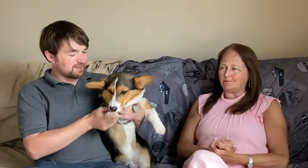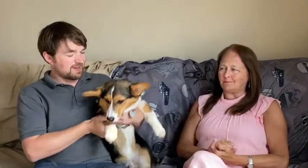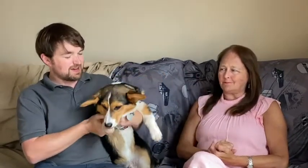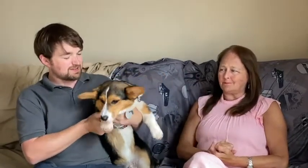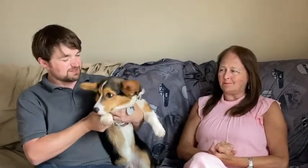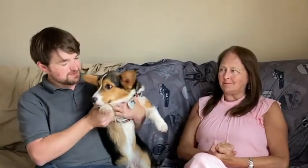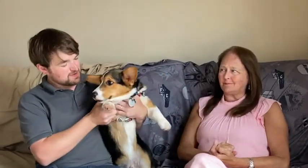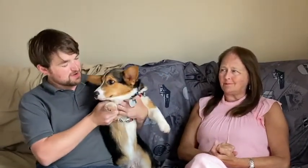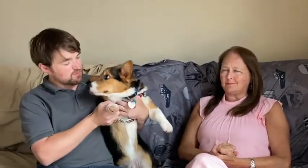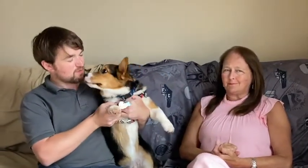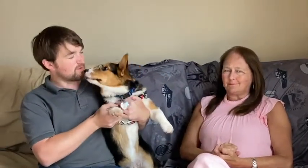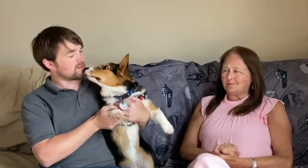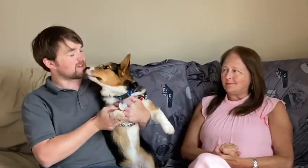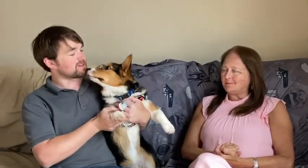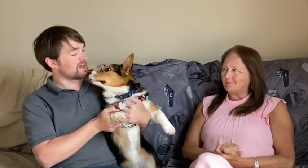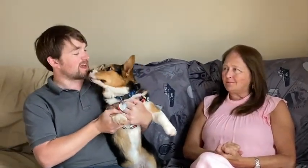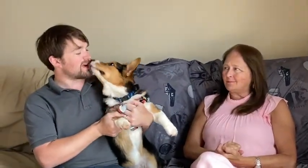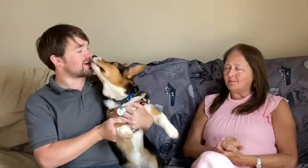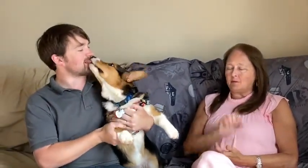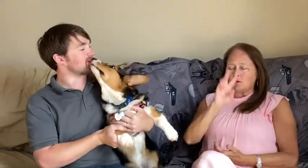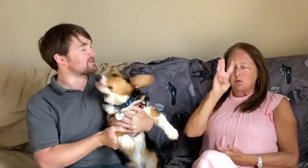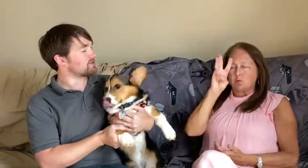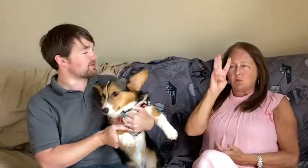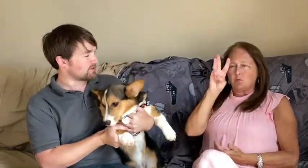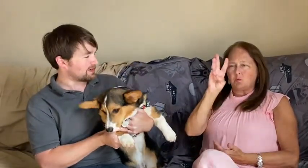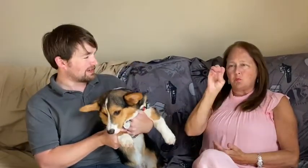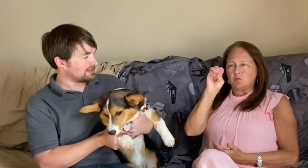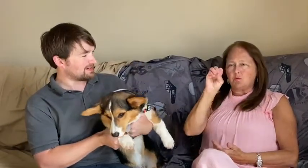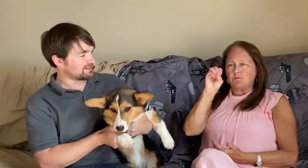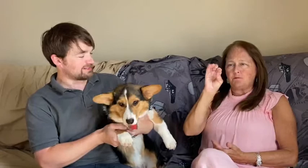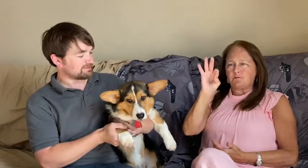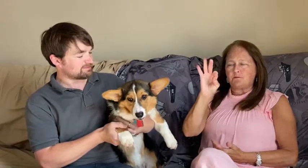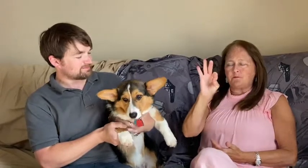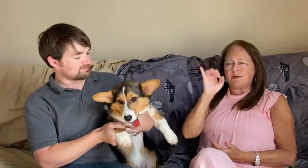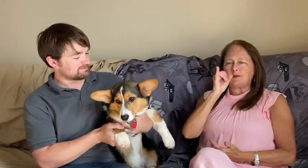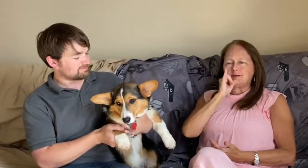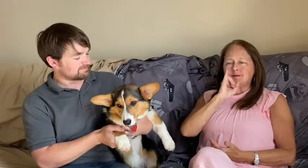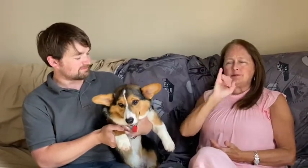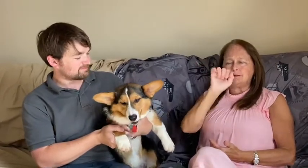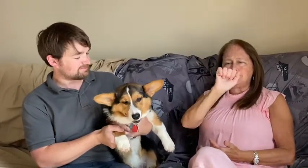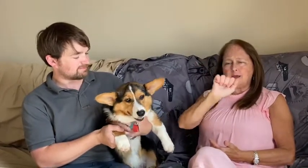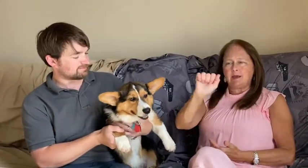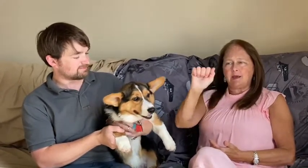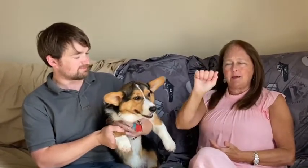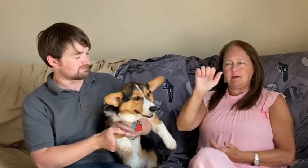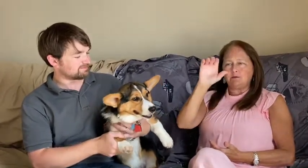Okay. So Wolf is a corgi. Wolf is a